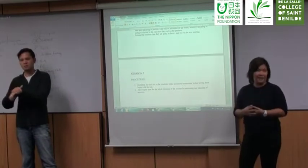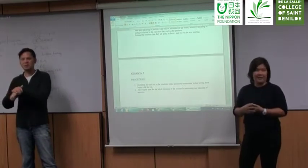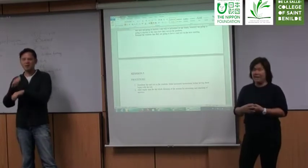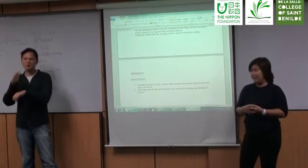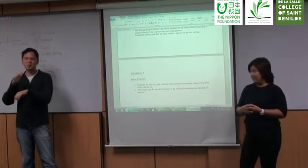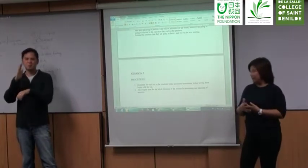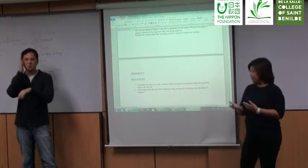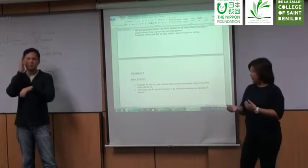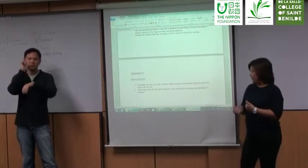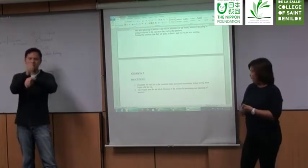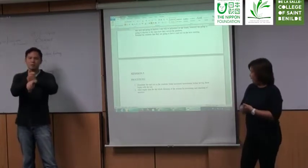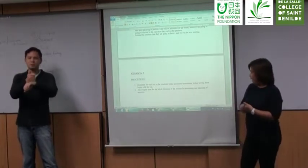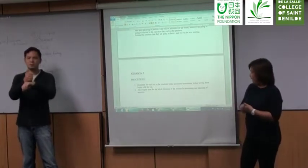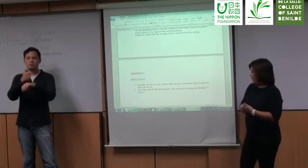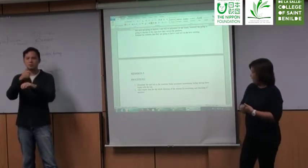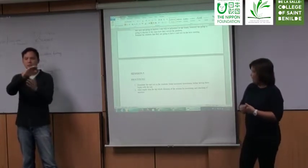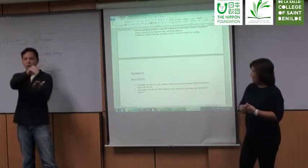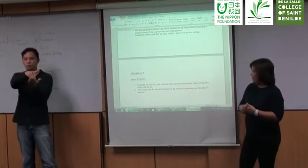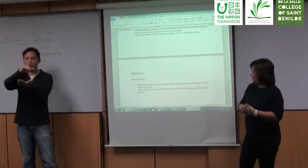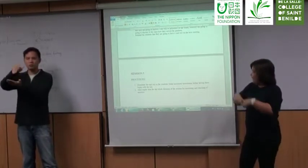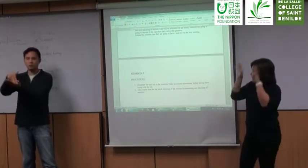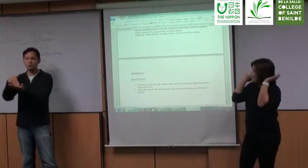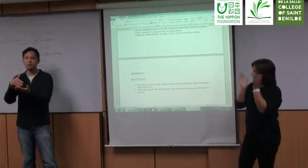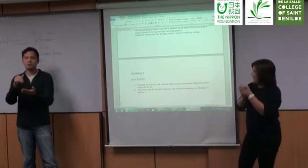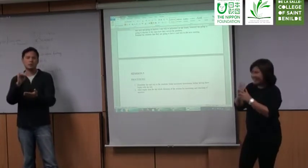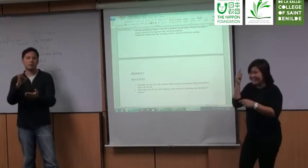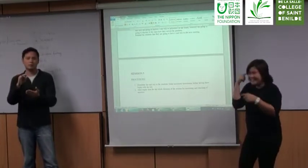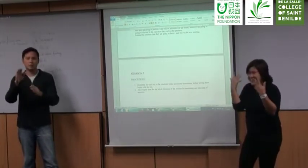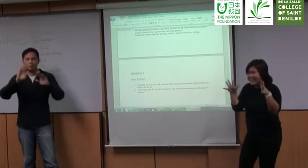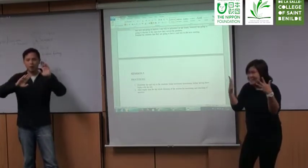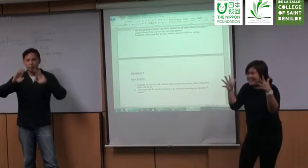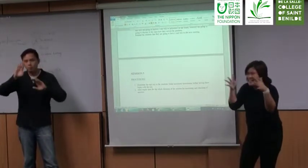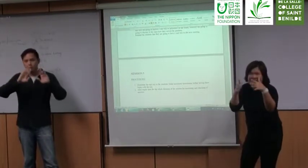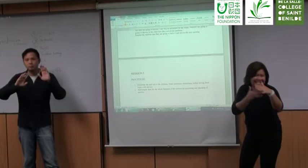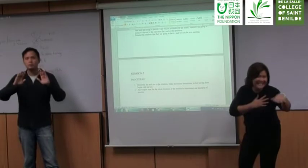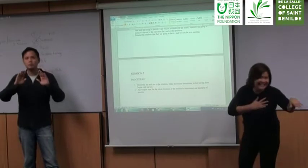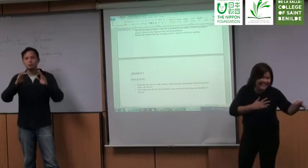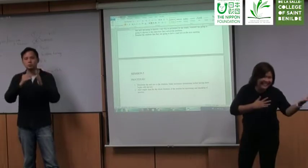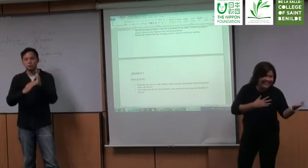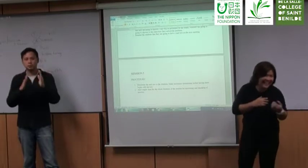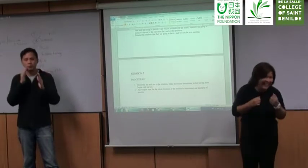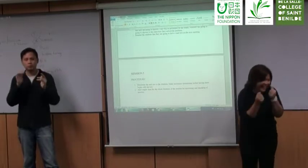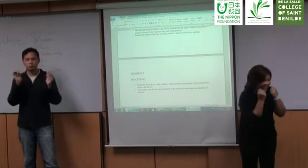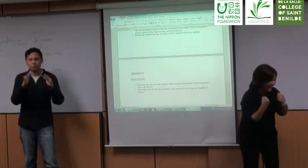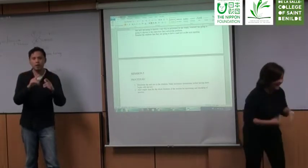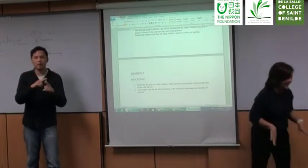or, yeah. And that's it, I guess. Let's finish.